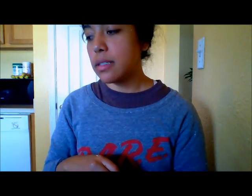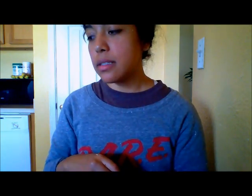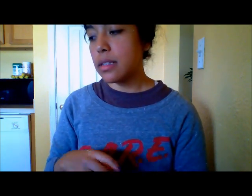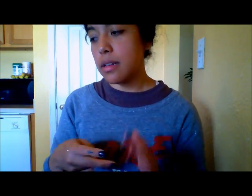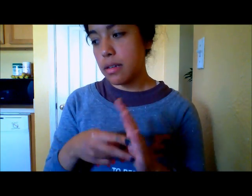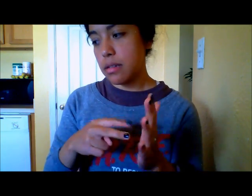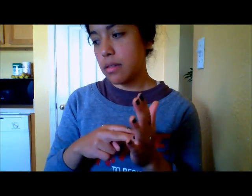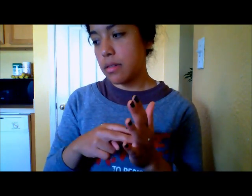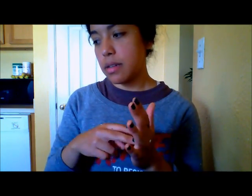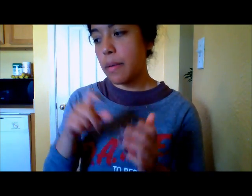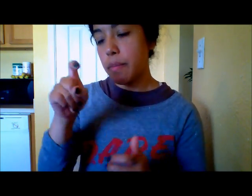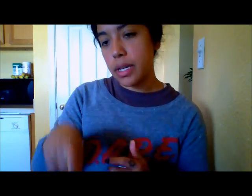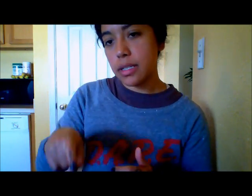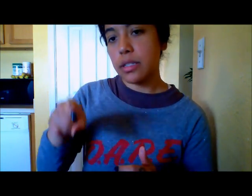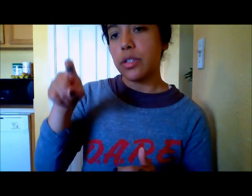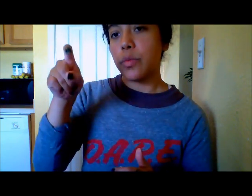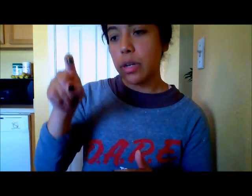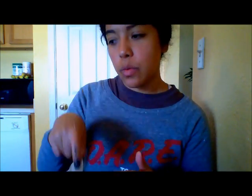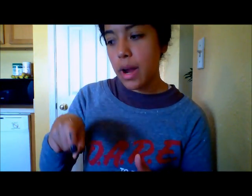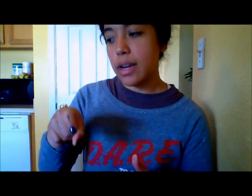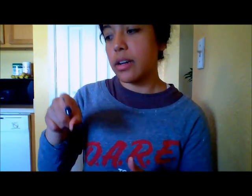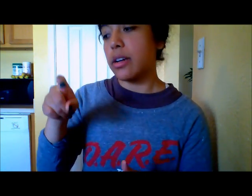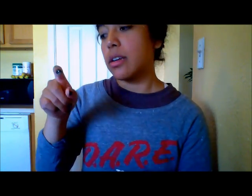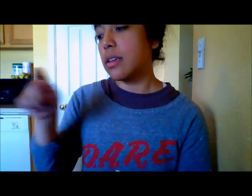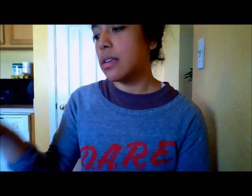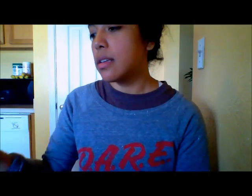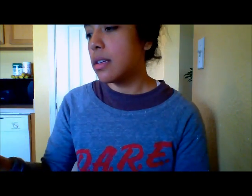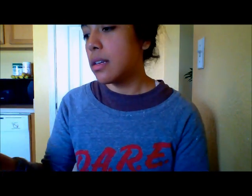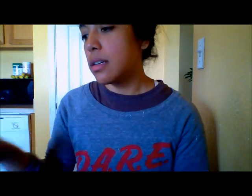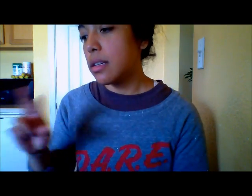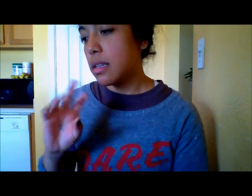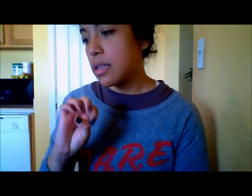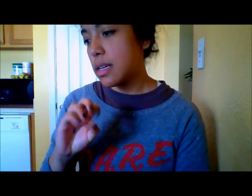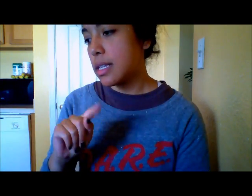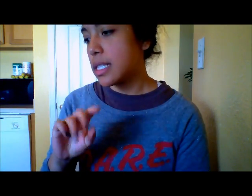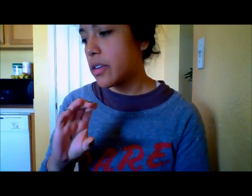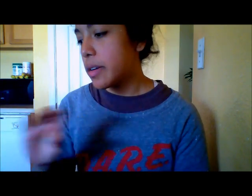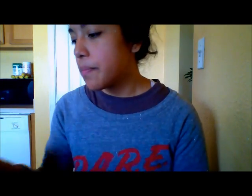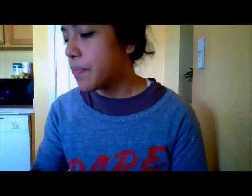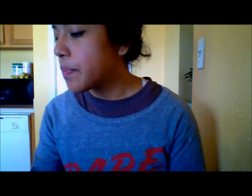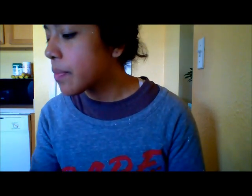means must, required, etc.